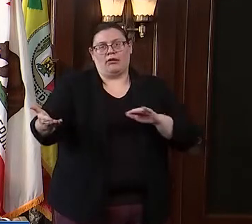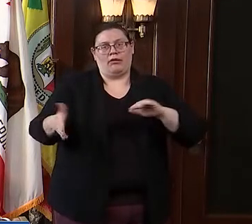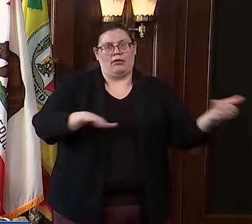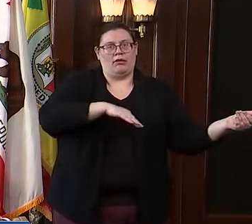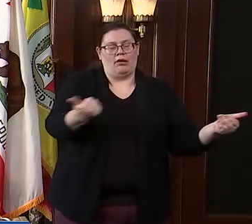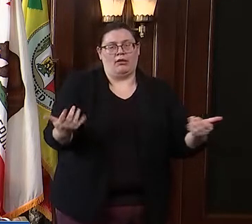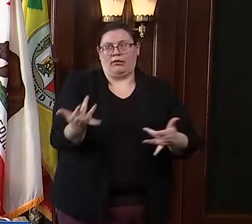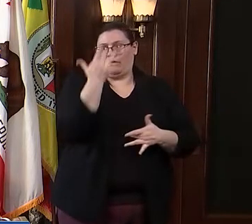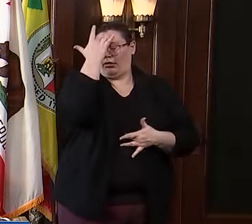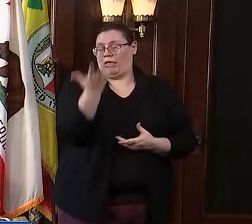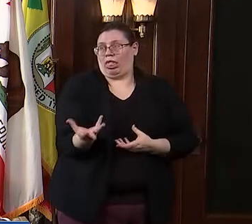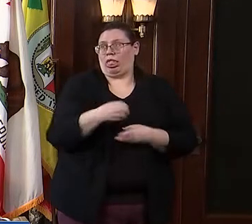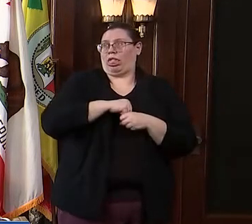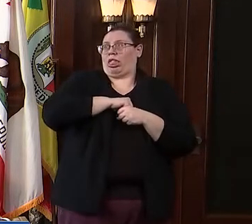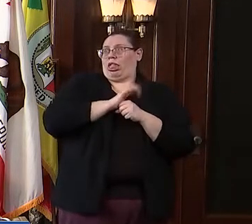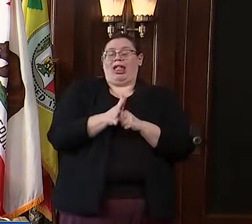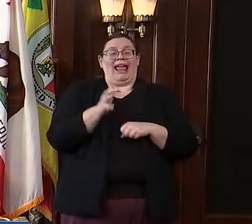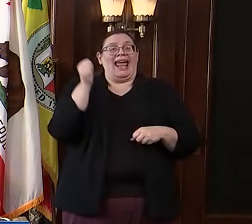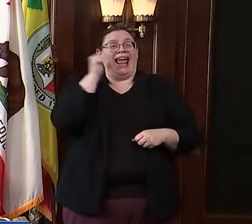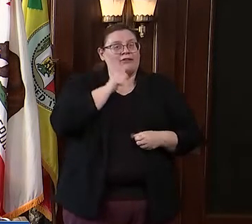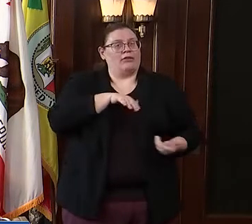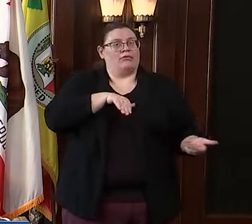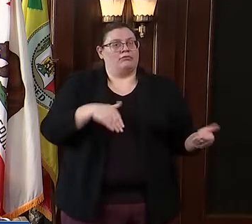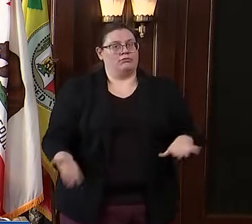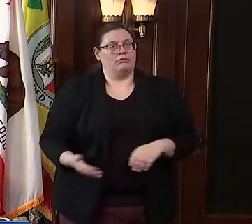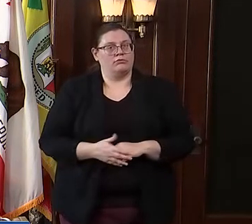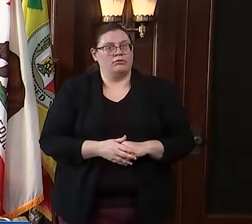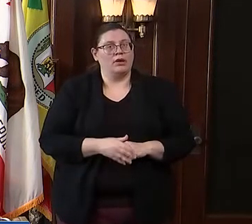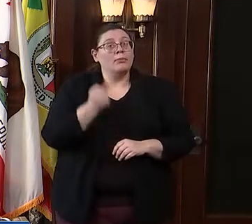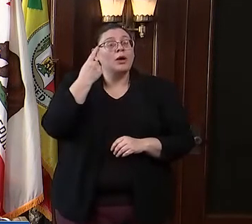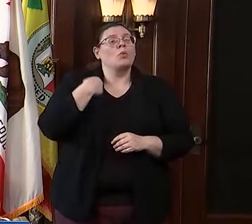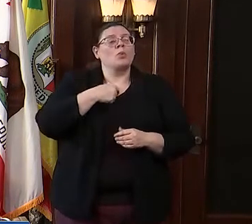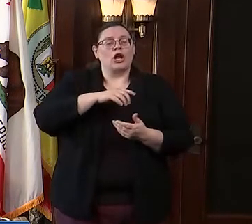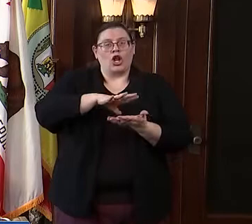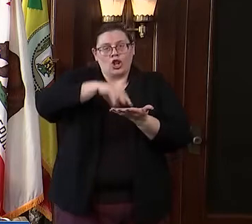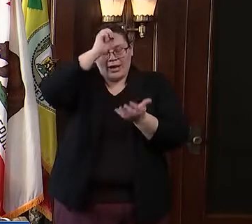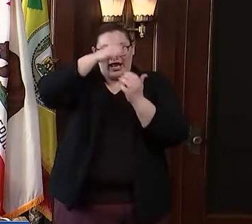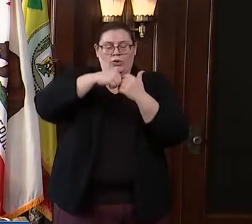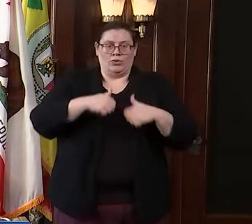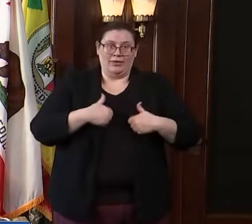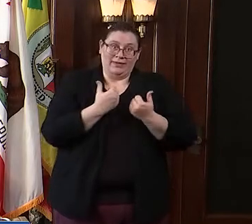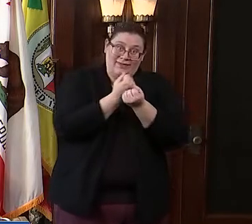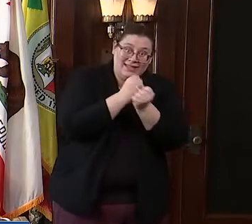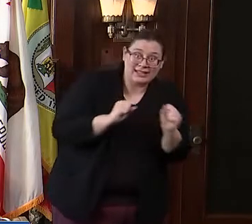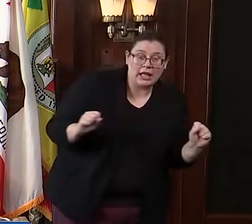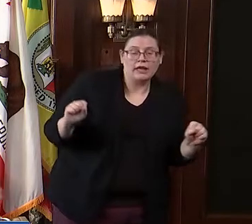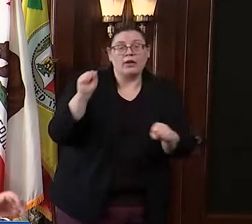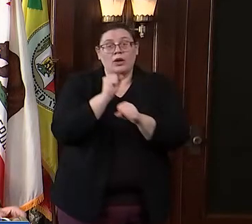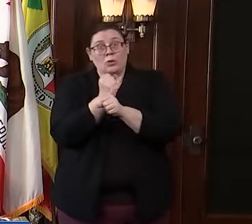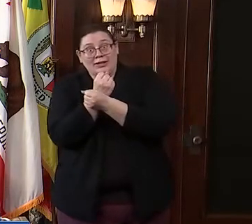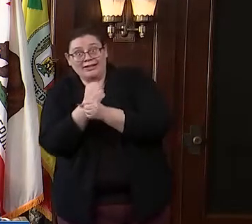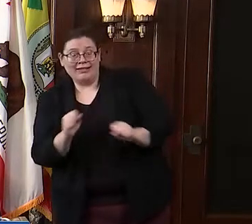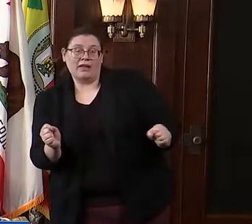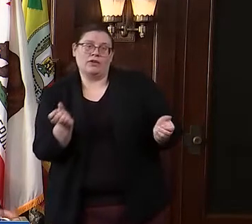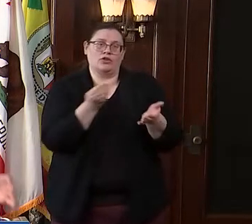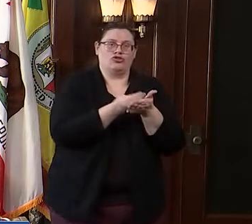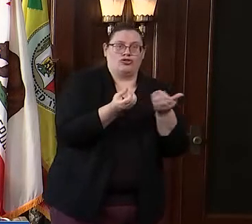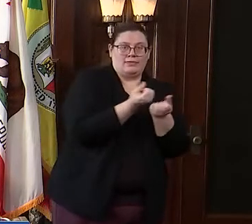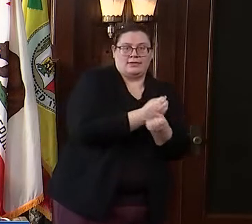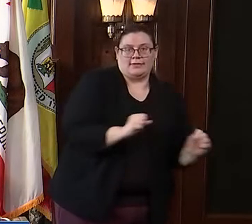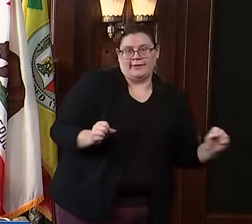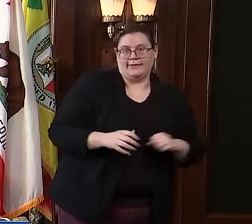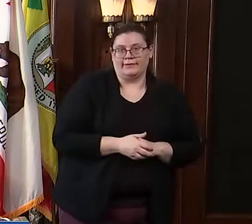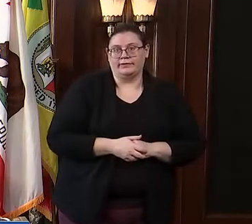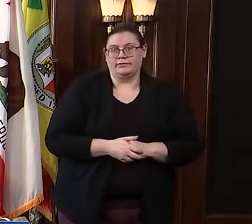each day. But we're learning how to live safer, work safer, shop safer. We're learning